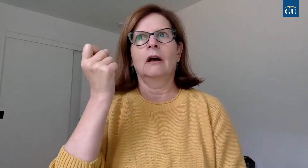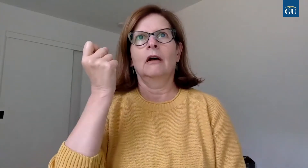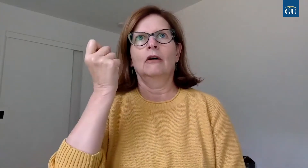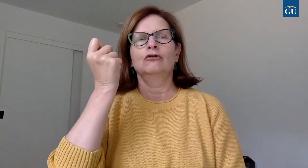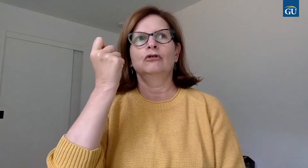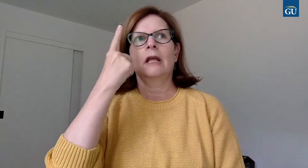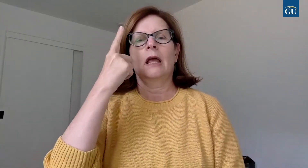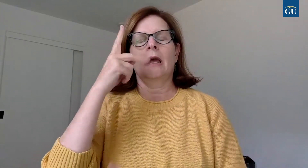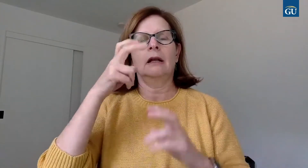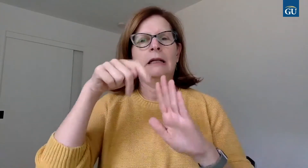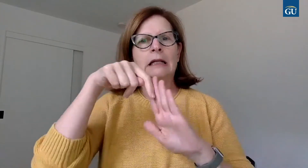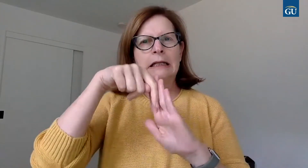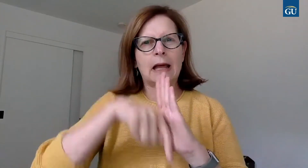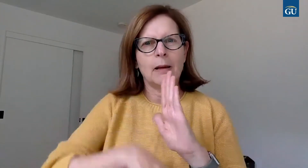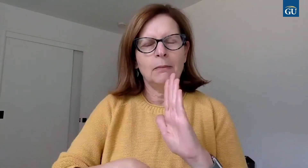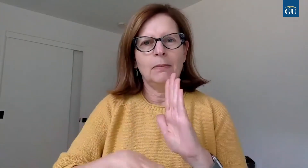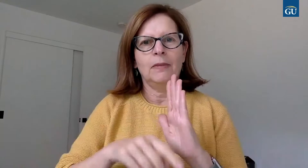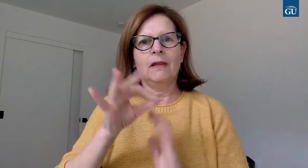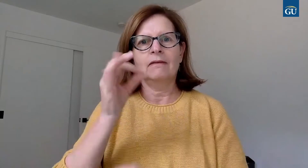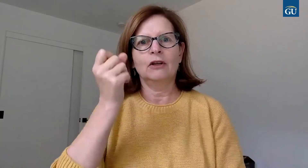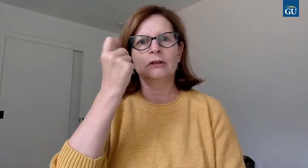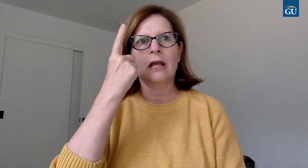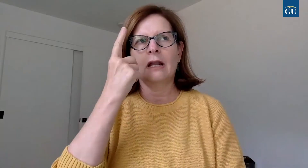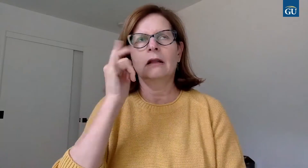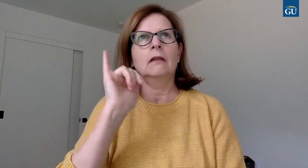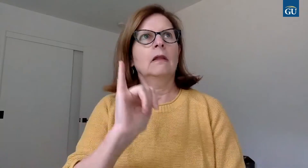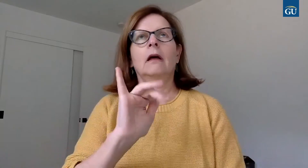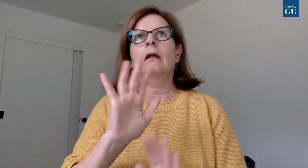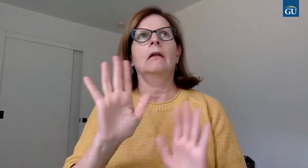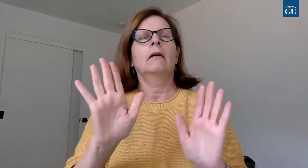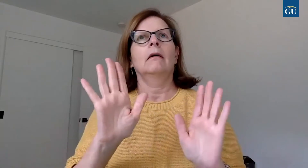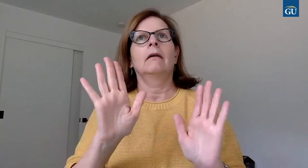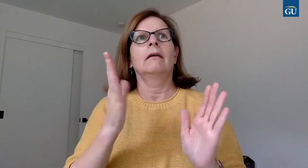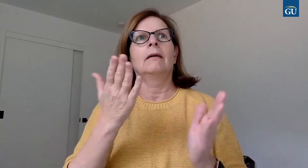they would get a depth of understanding that they might not have had.